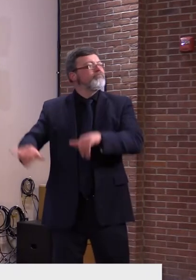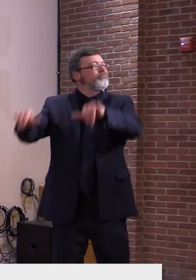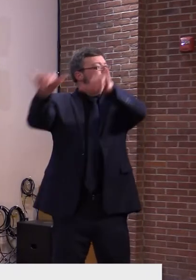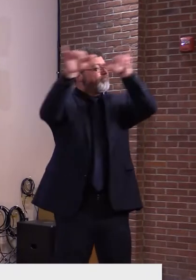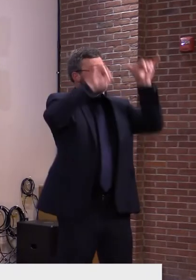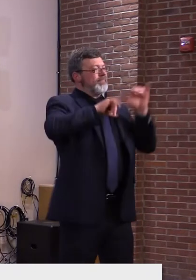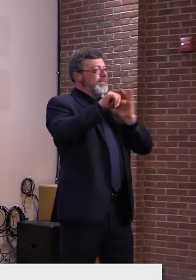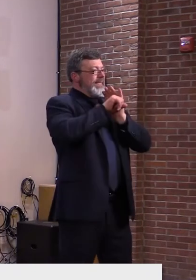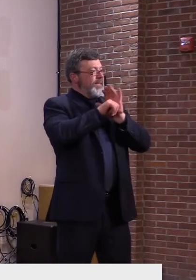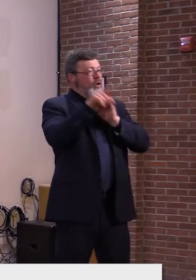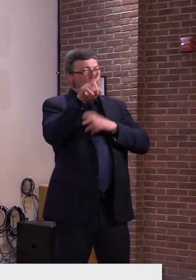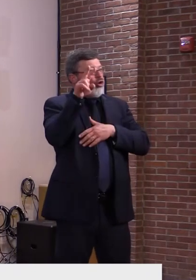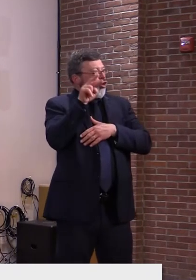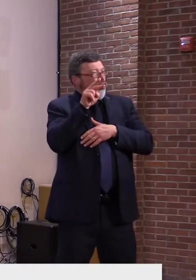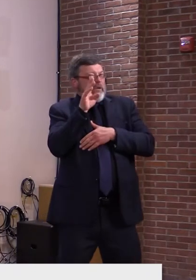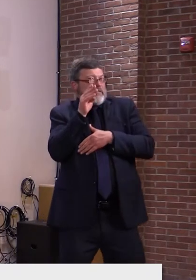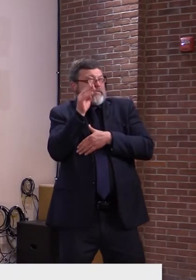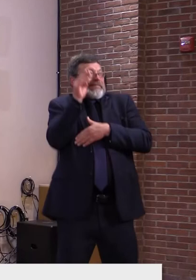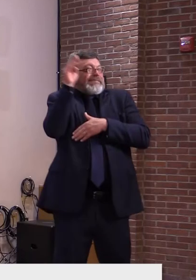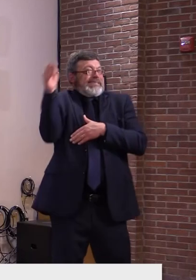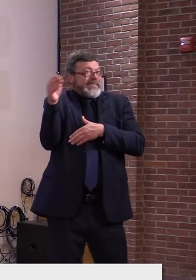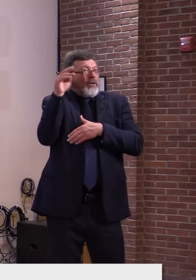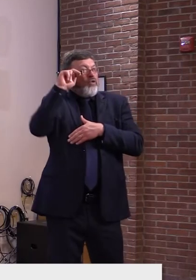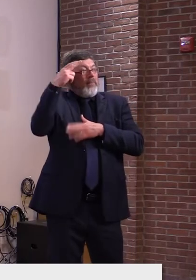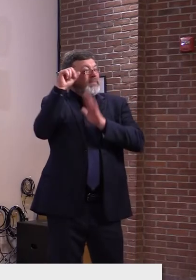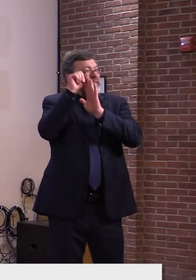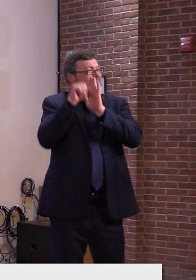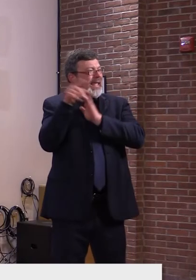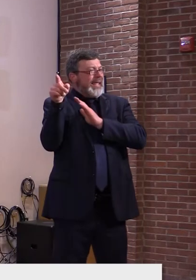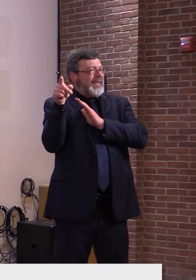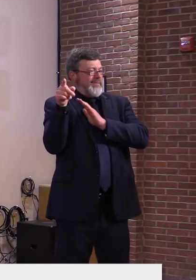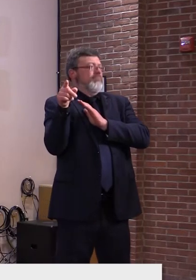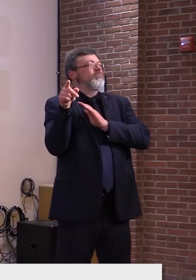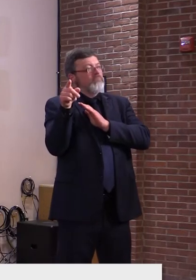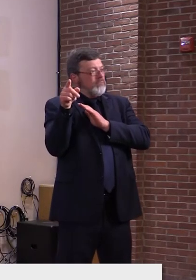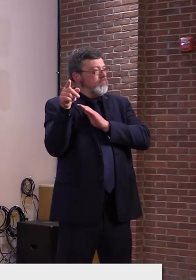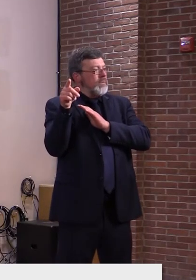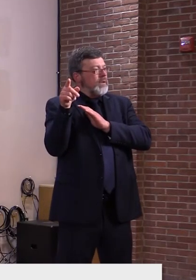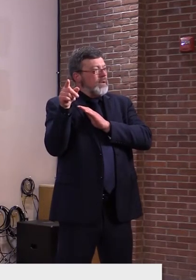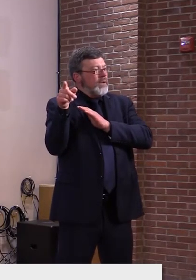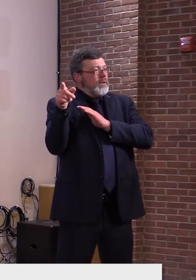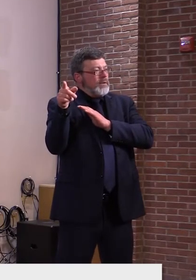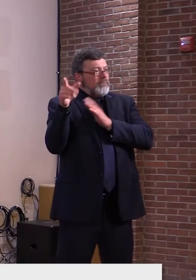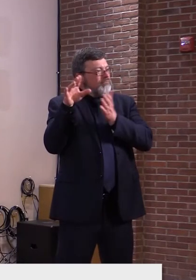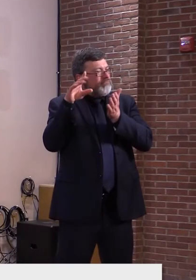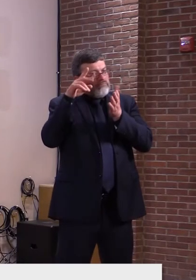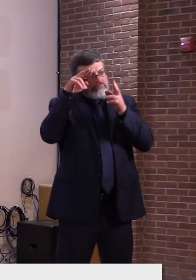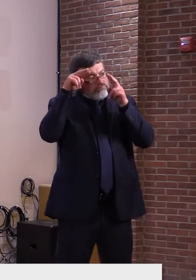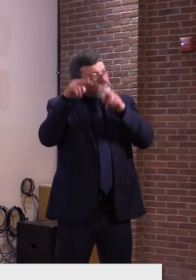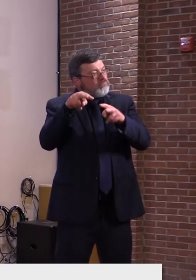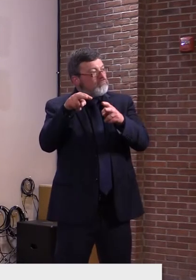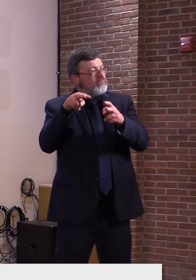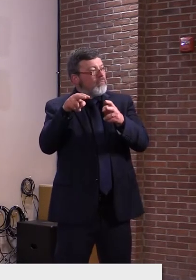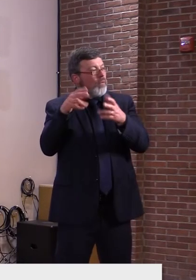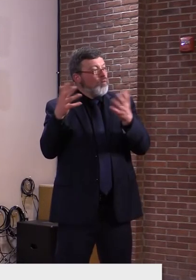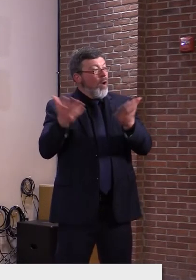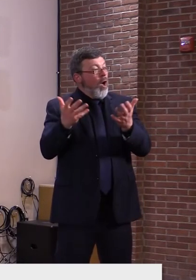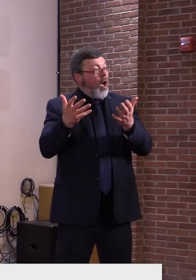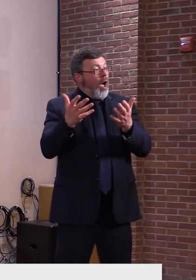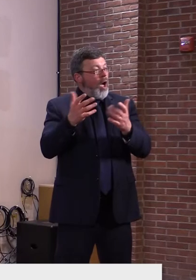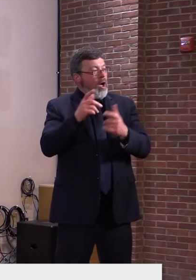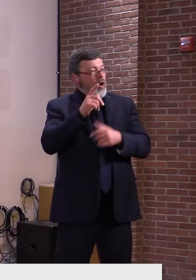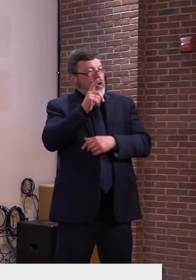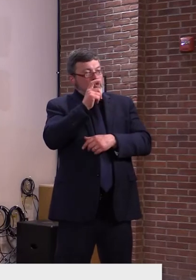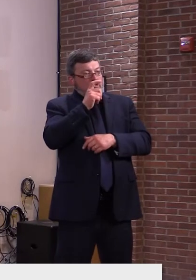instance. They at this point in time, are only counting those going to the hospital and being